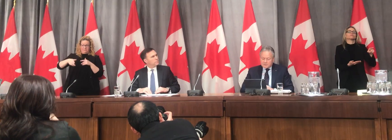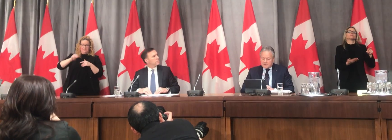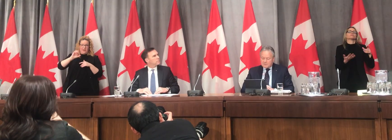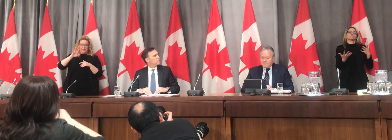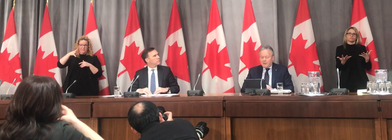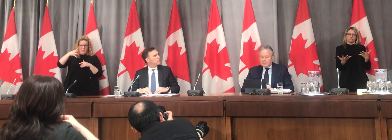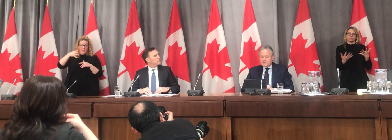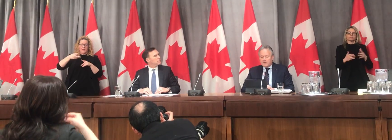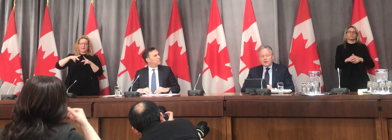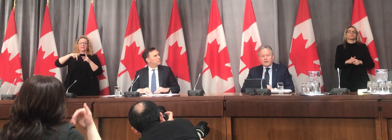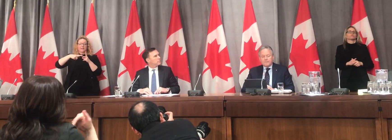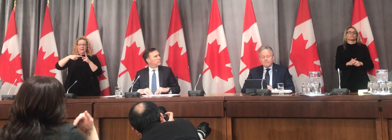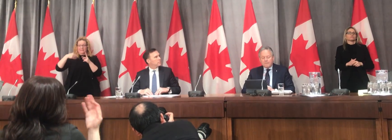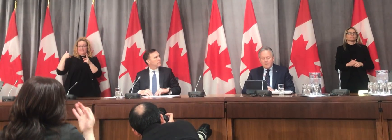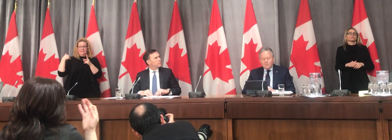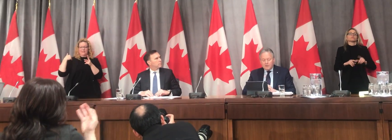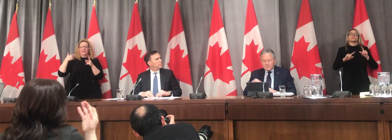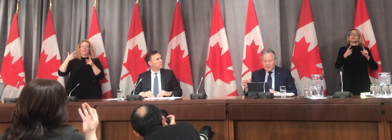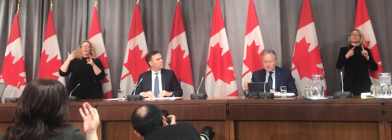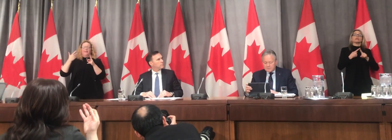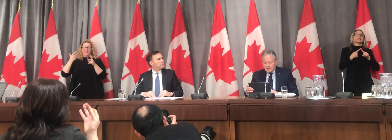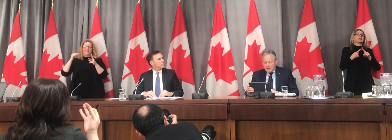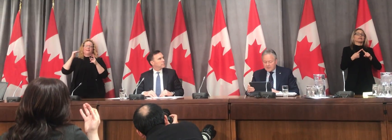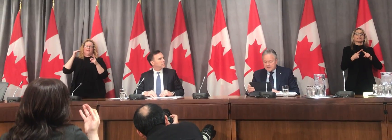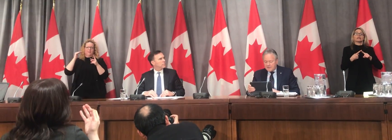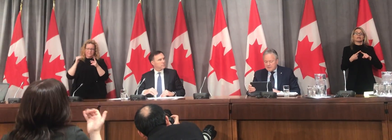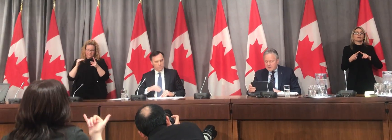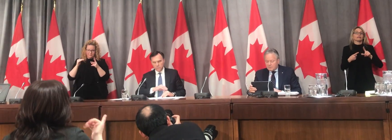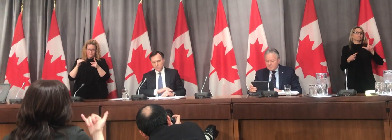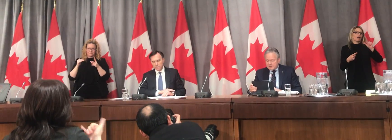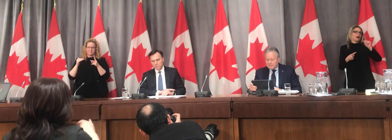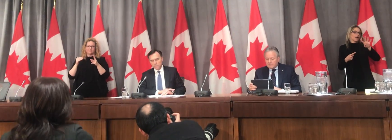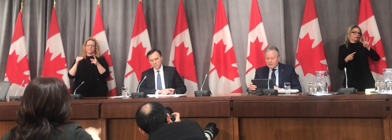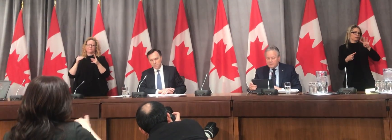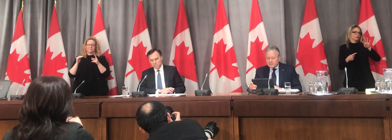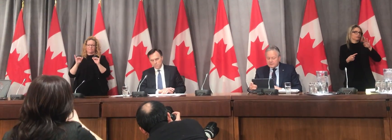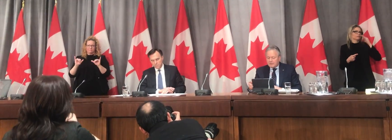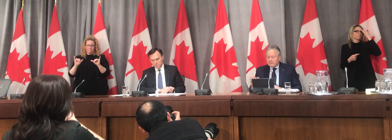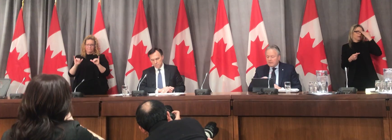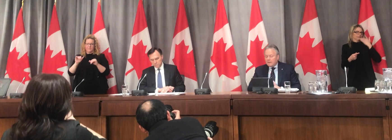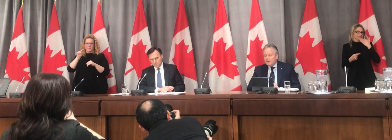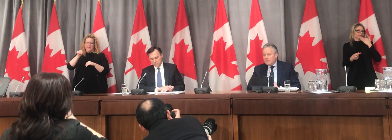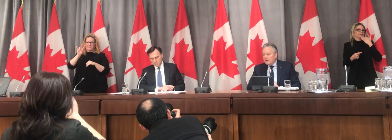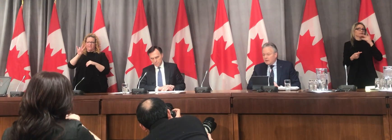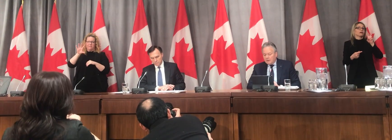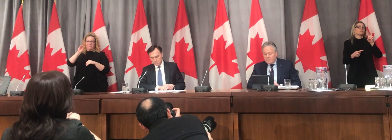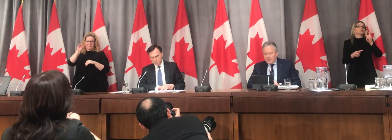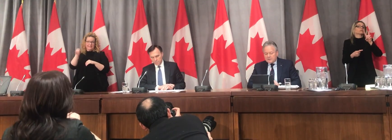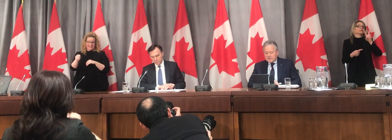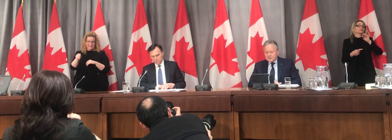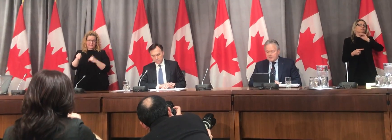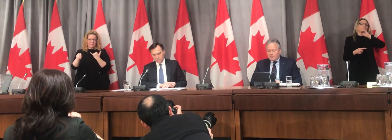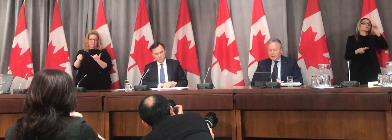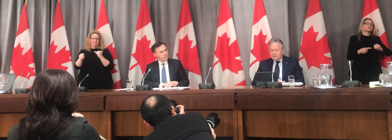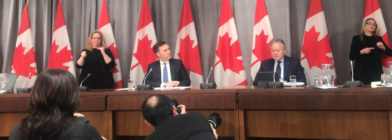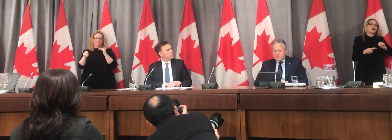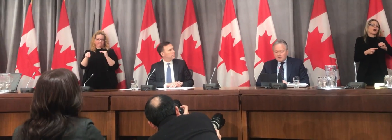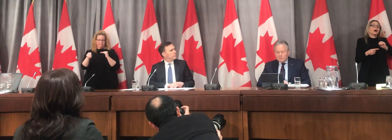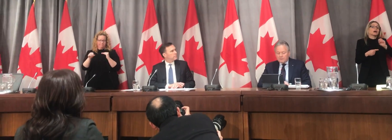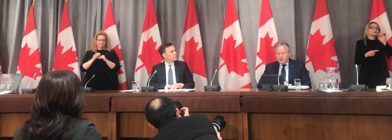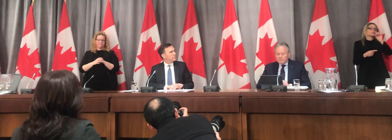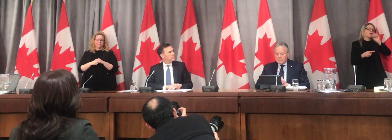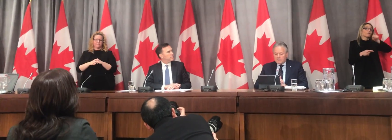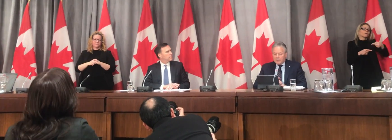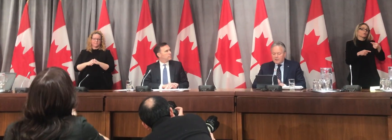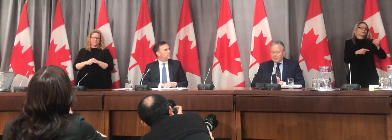time just this past Friday. Our benchmark interest rate now stands at 0.75%. The bank has also broadened the